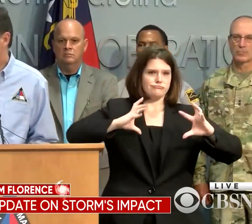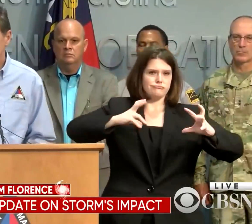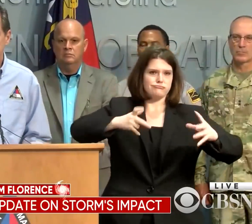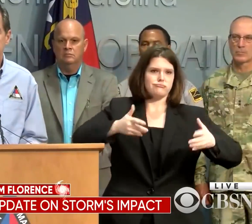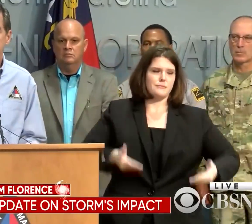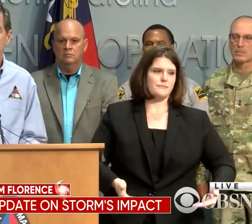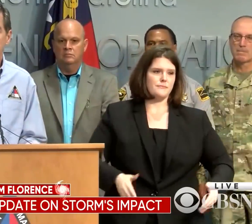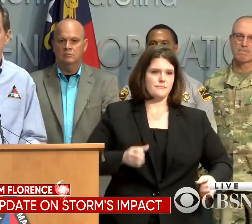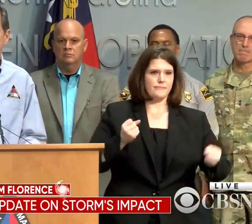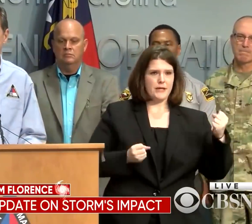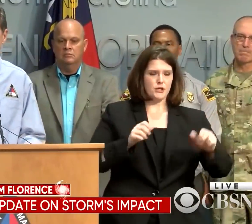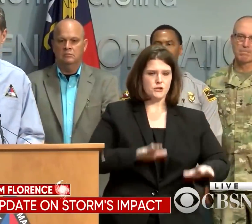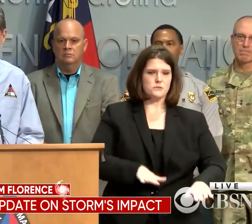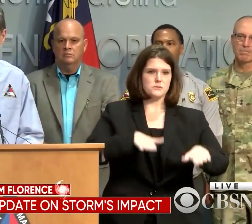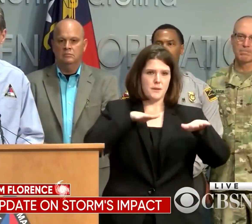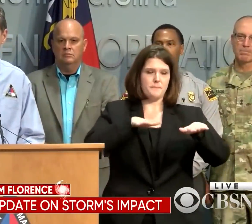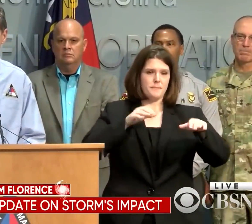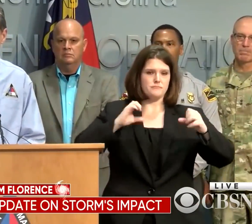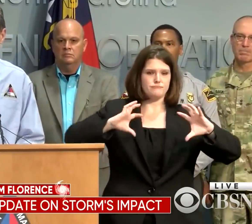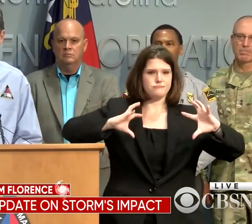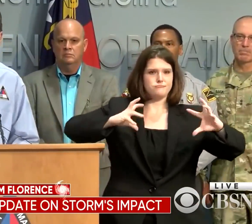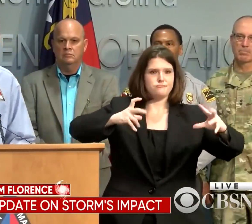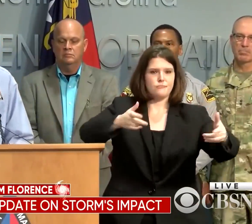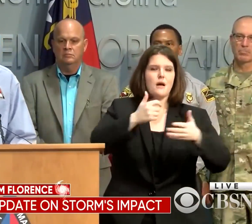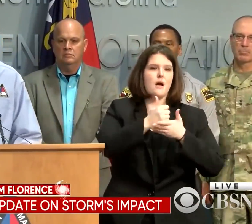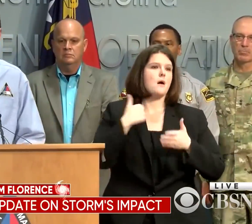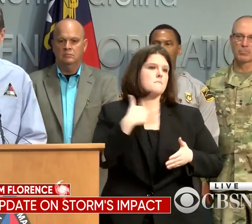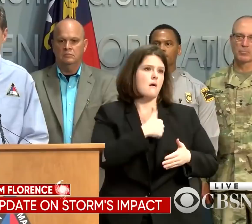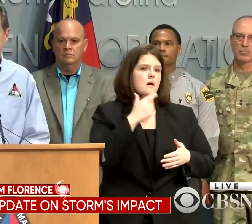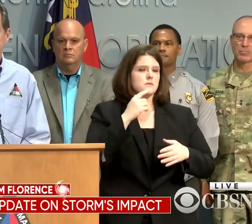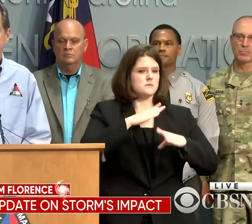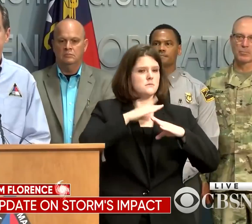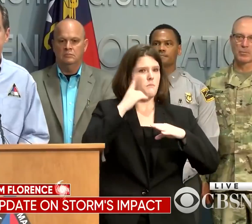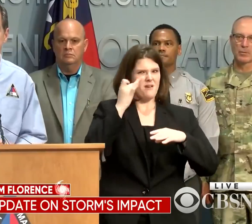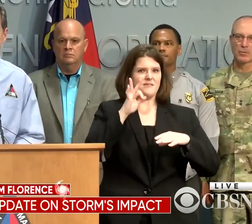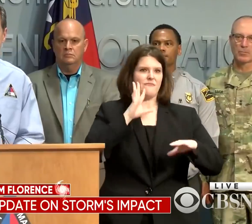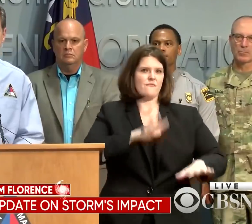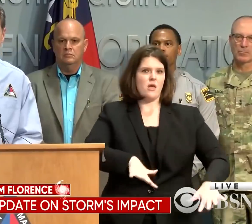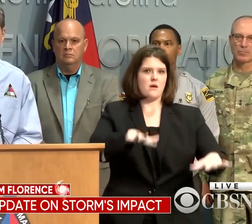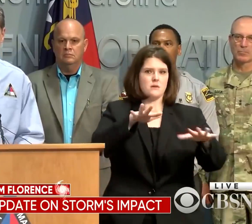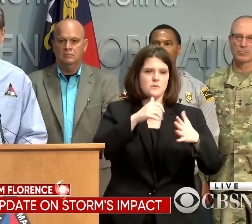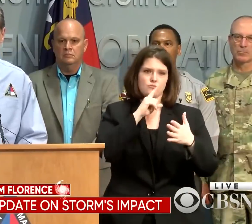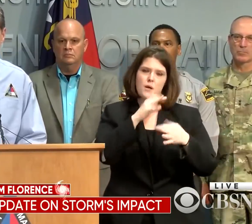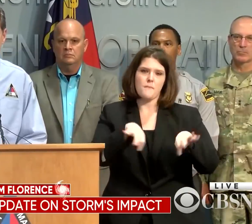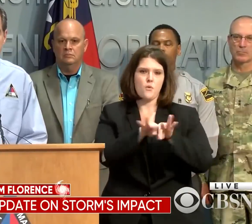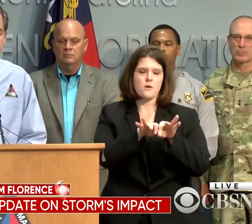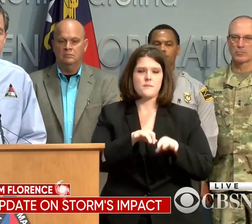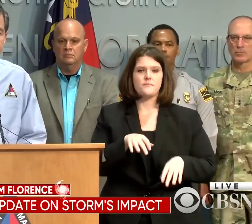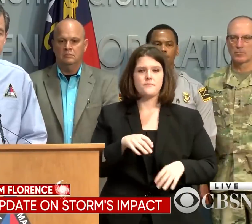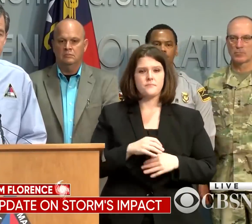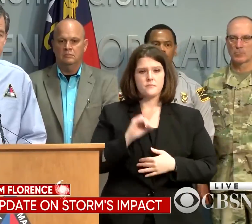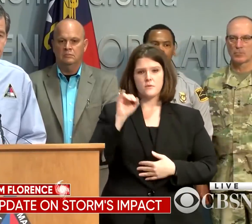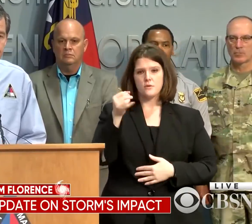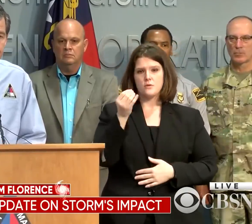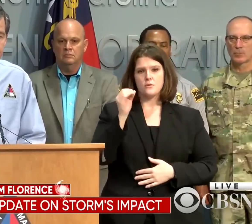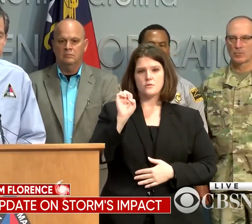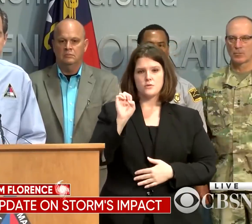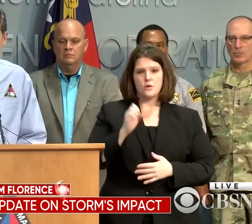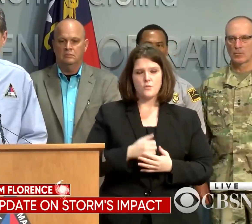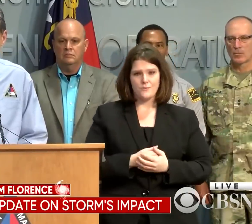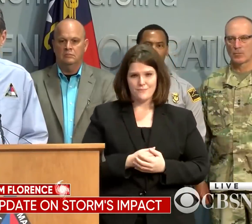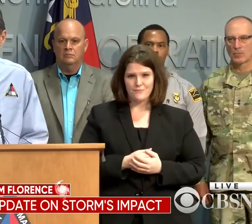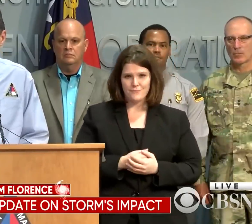flooded areas. So that's a very important part of this operation. Joe Rennison with the Financial